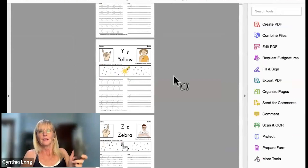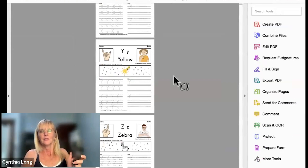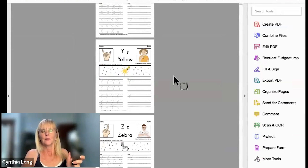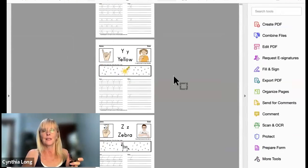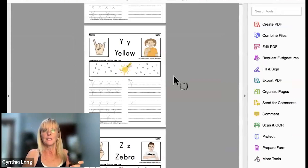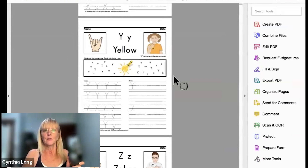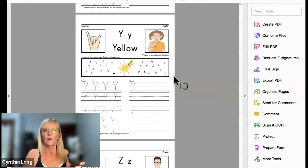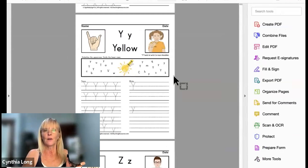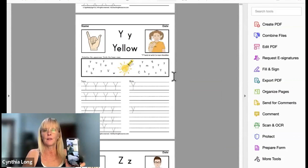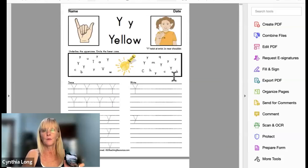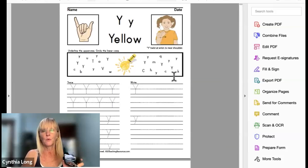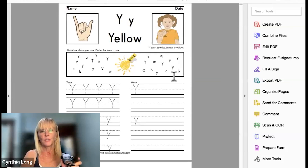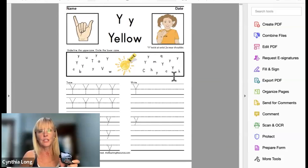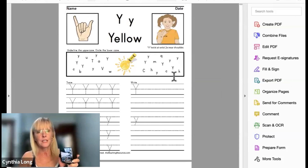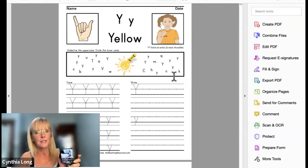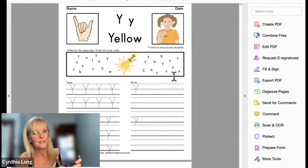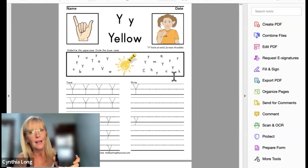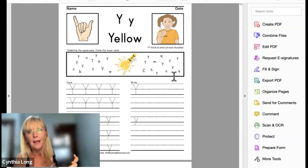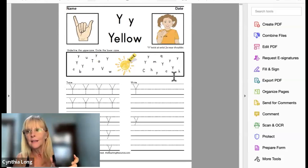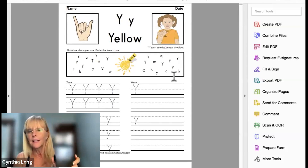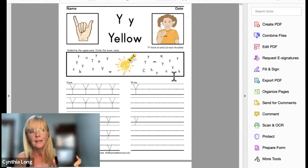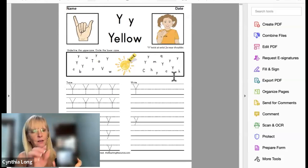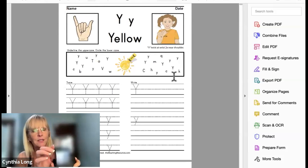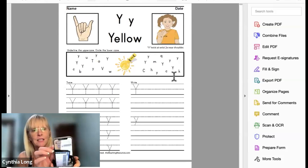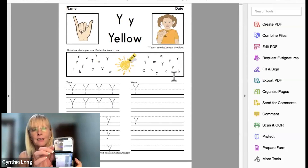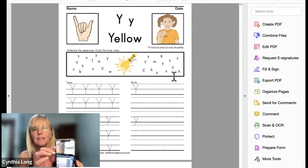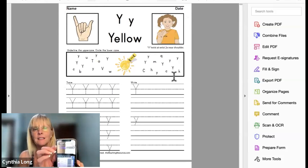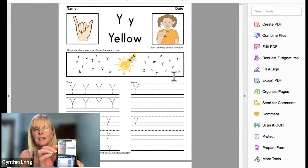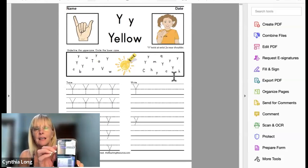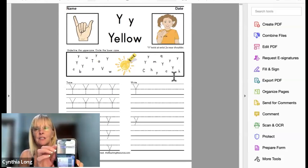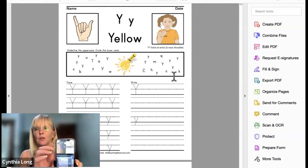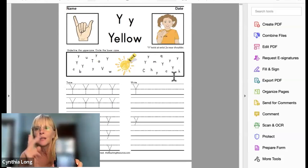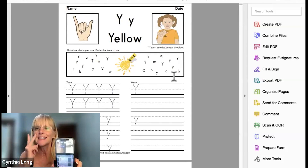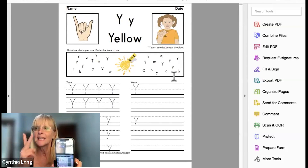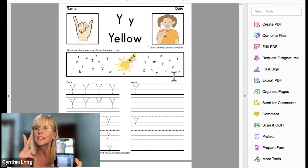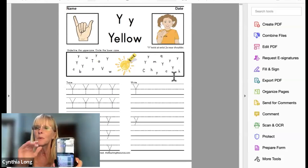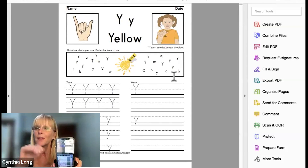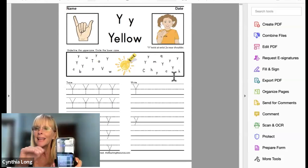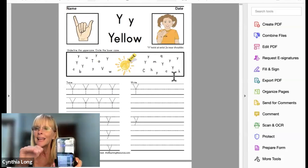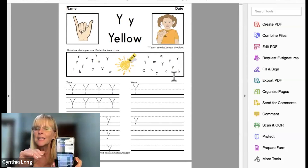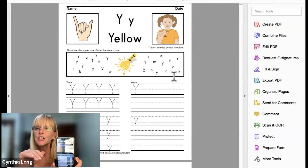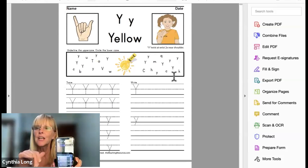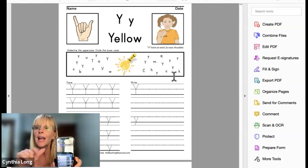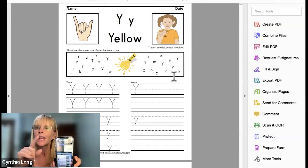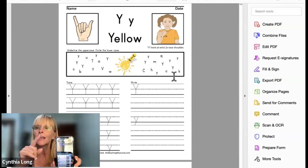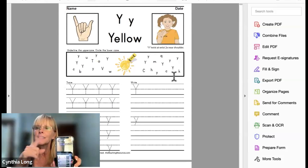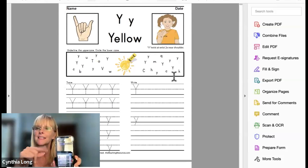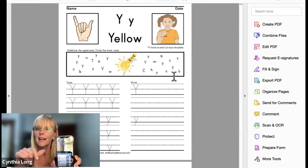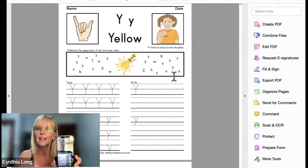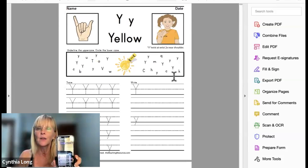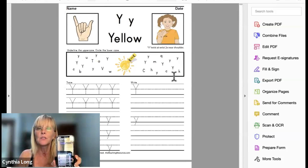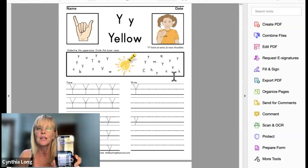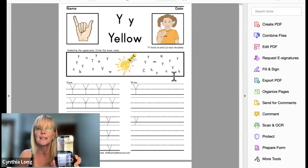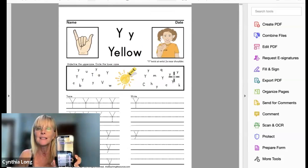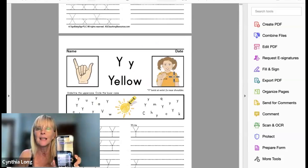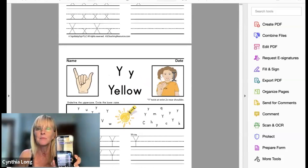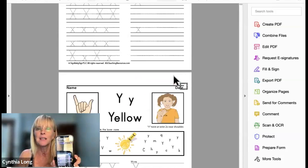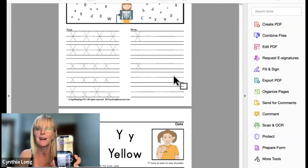So these are the worksheets that the kiddos get. So you can see it's both English and sign language at the same